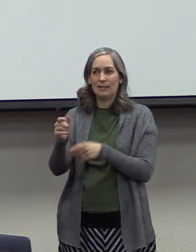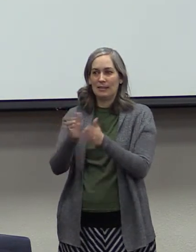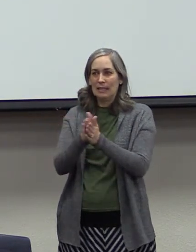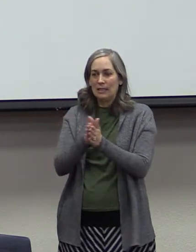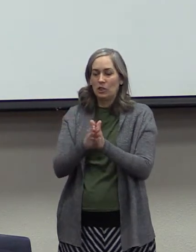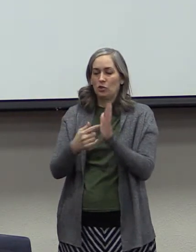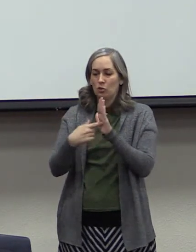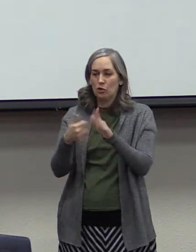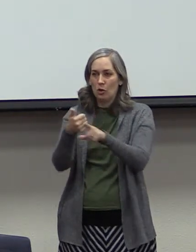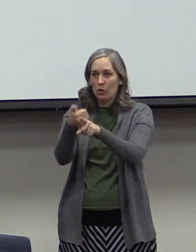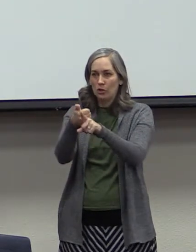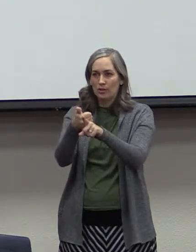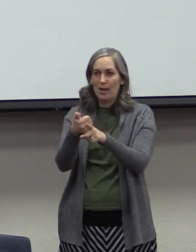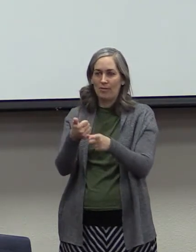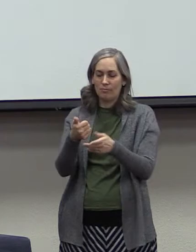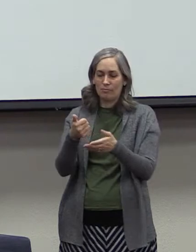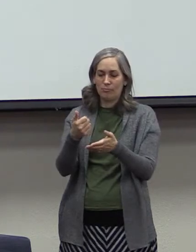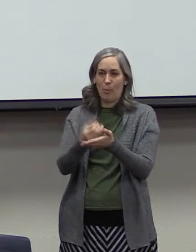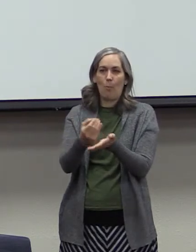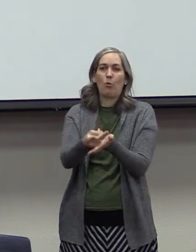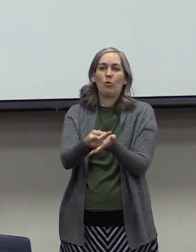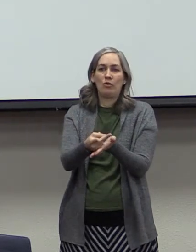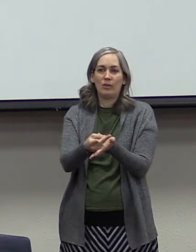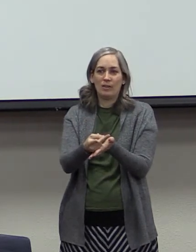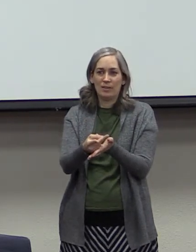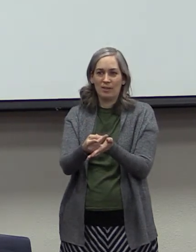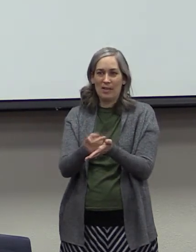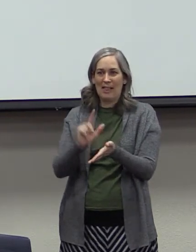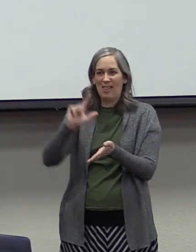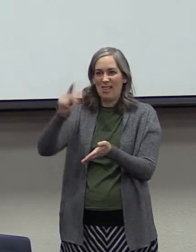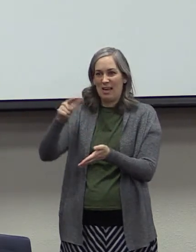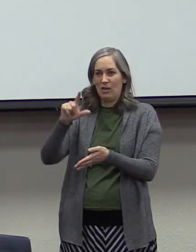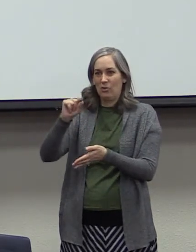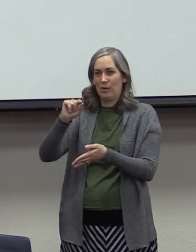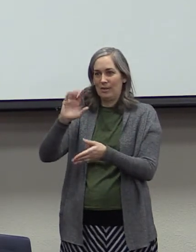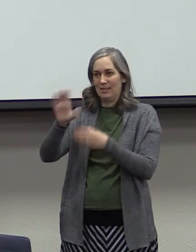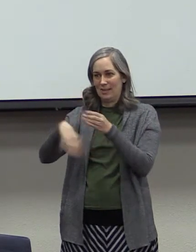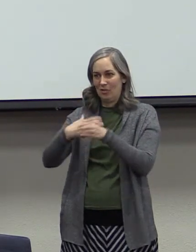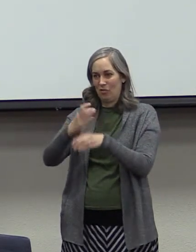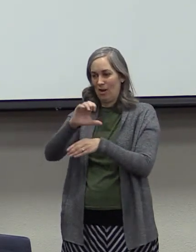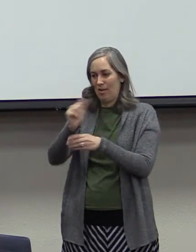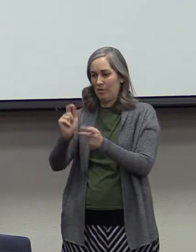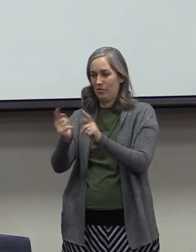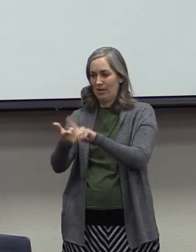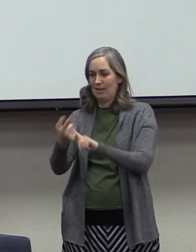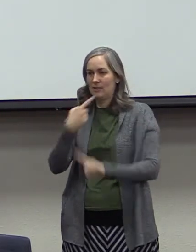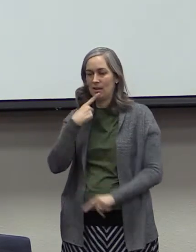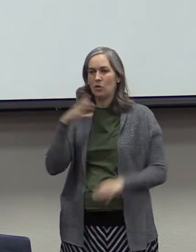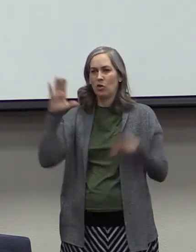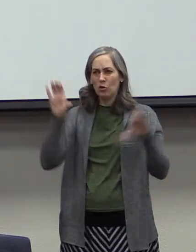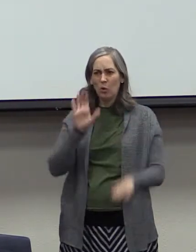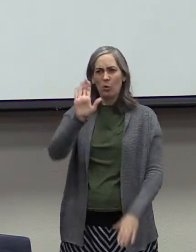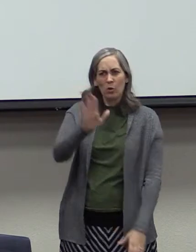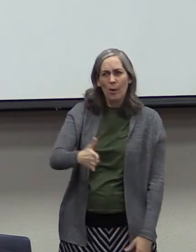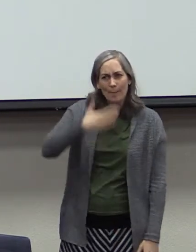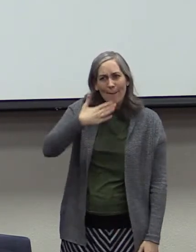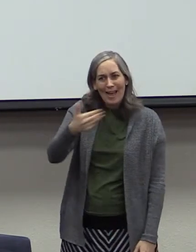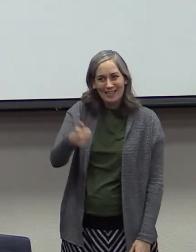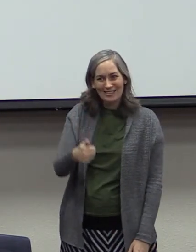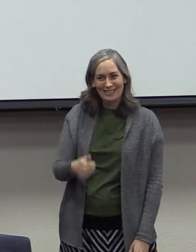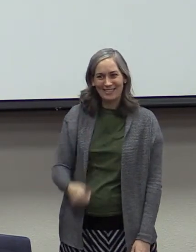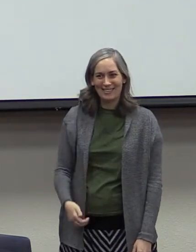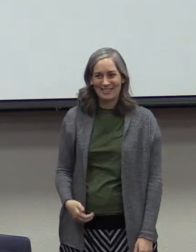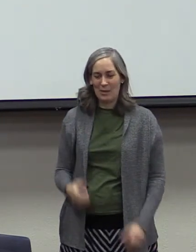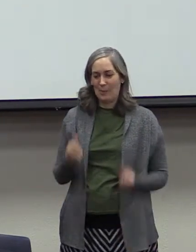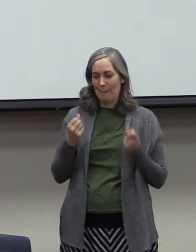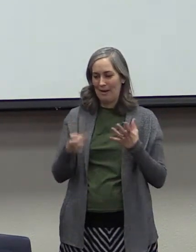then in the middle of the 20th century, the Revised Standard Version translated it, do your best. And many other versions